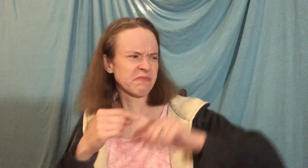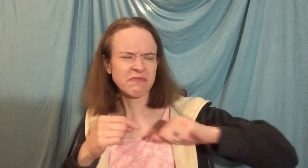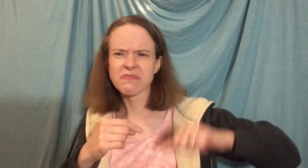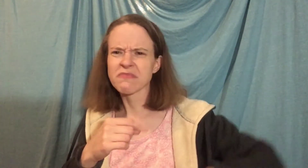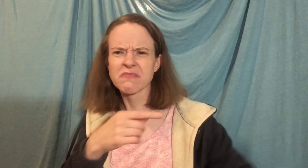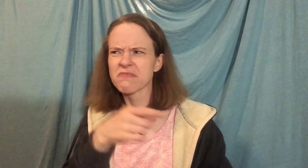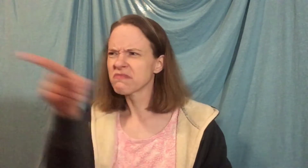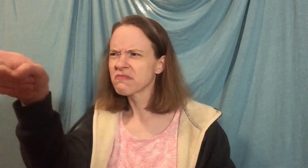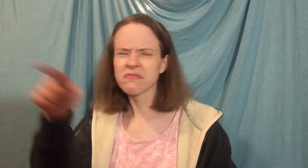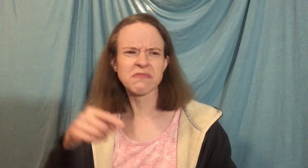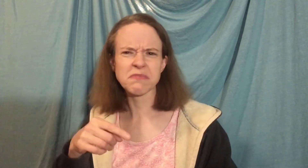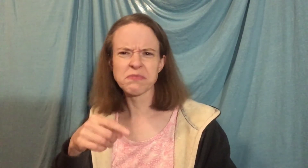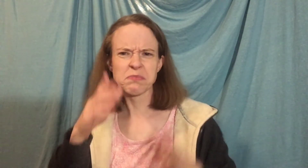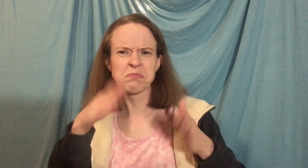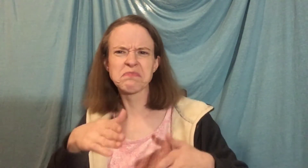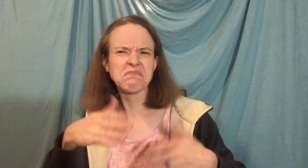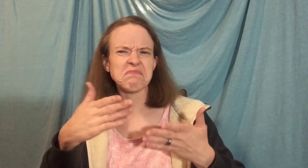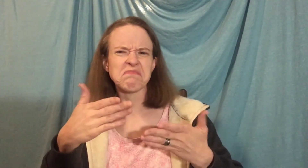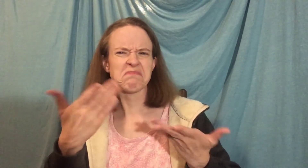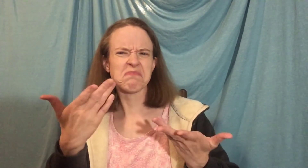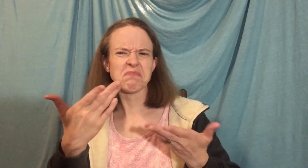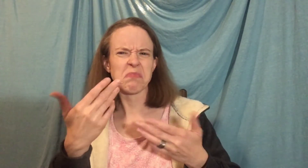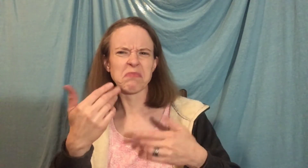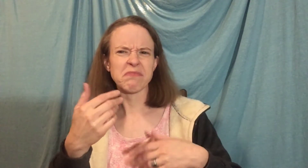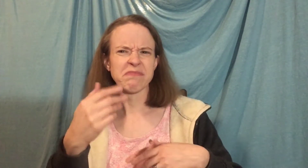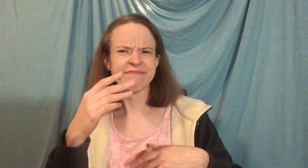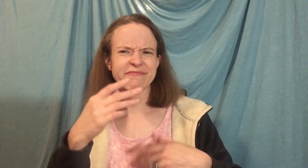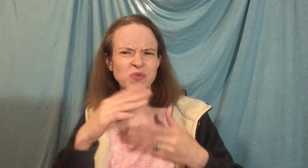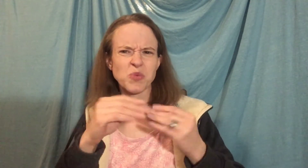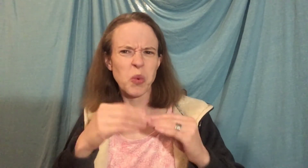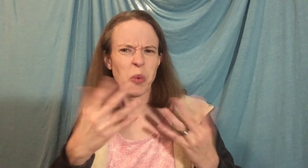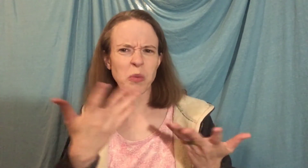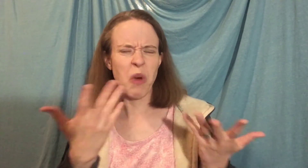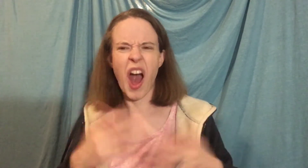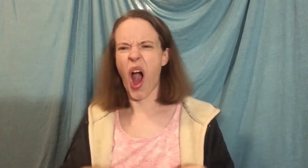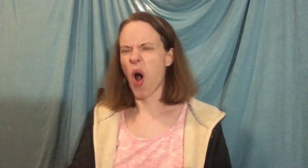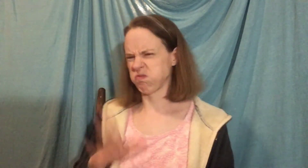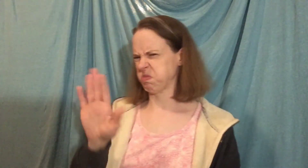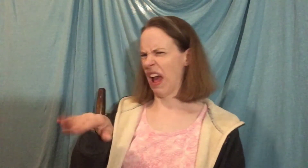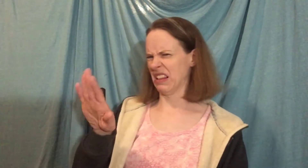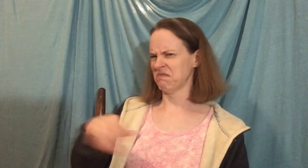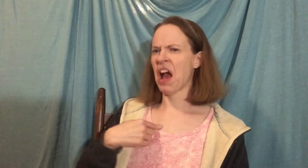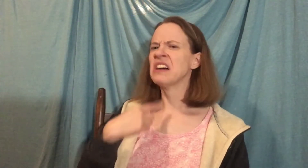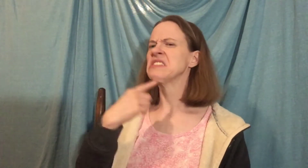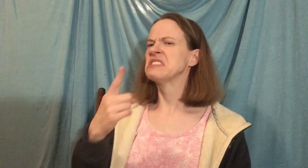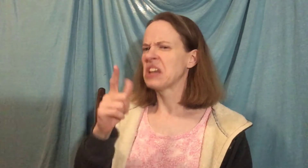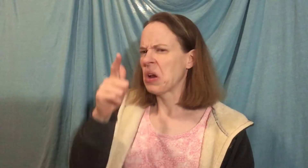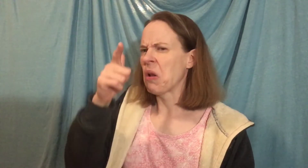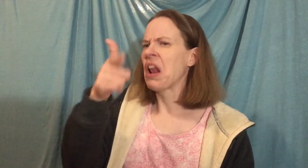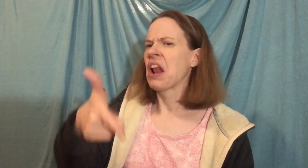elbow their brother and say, "What's that person's story?" "Oh, I'll tell you later."